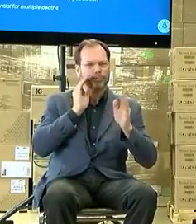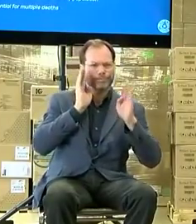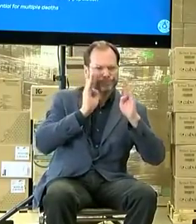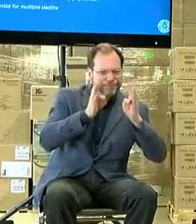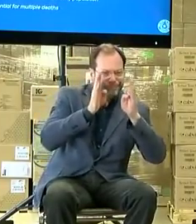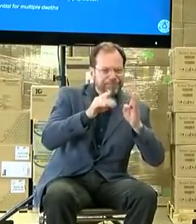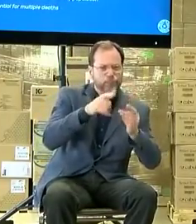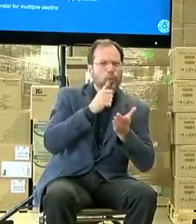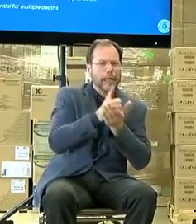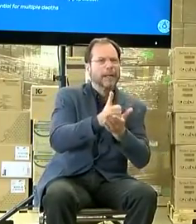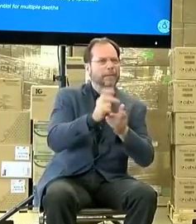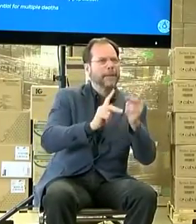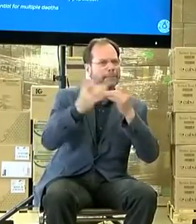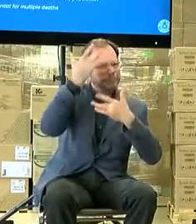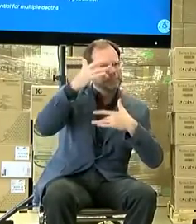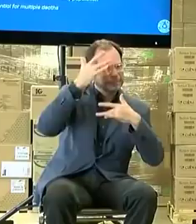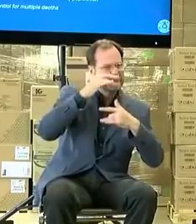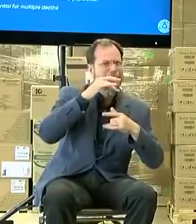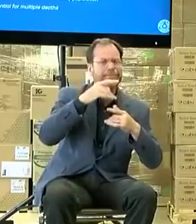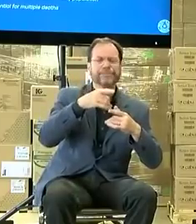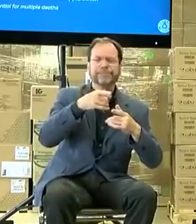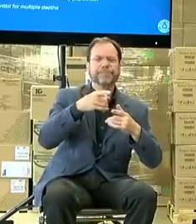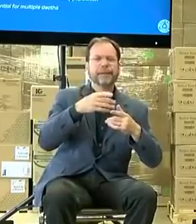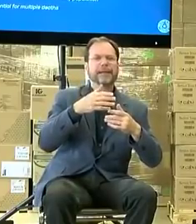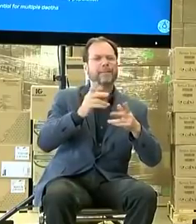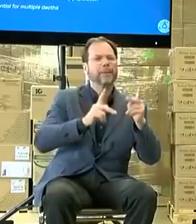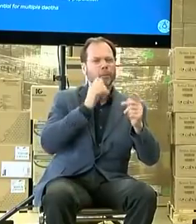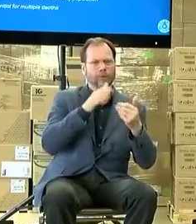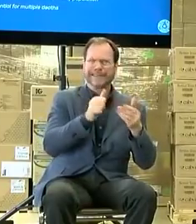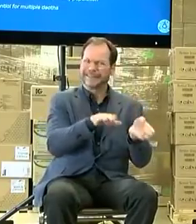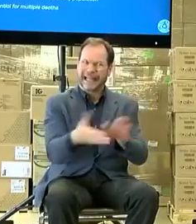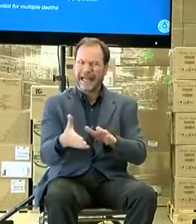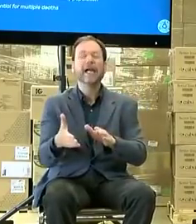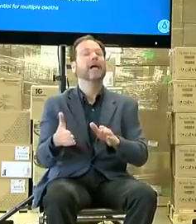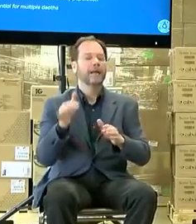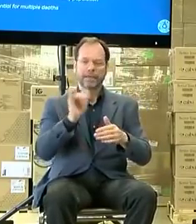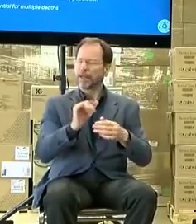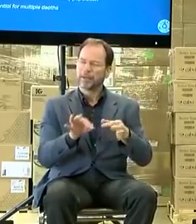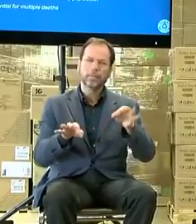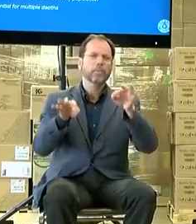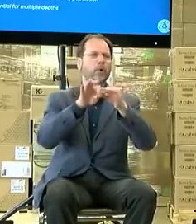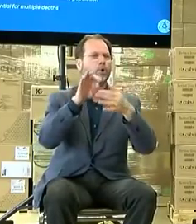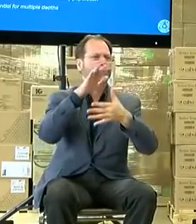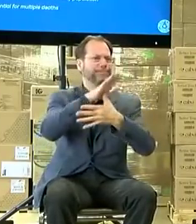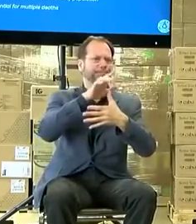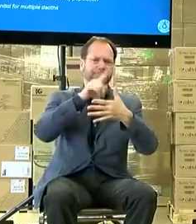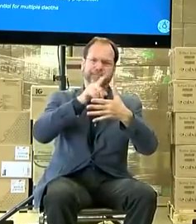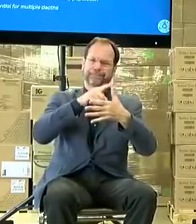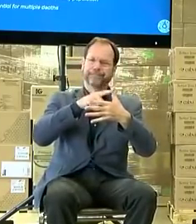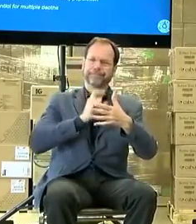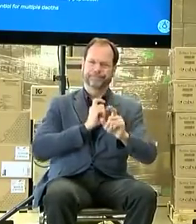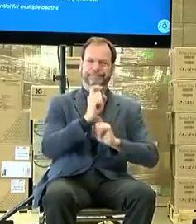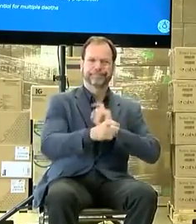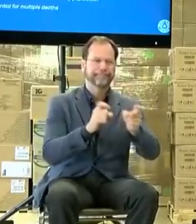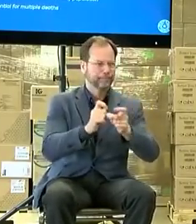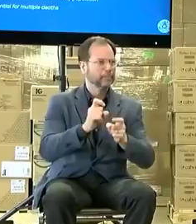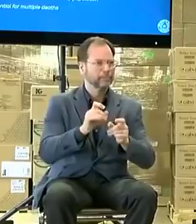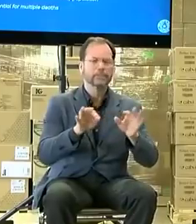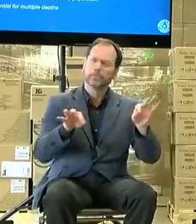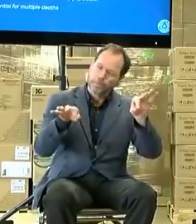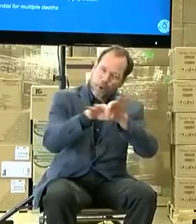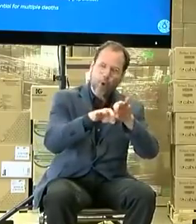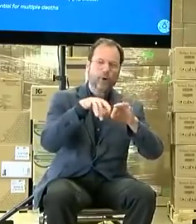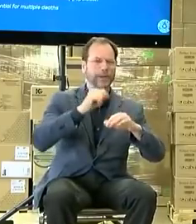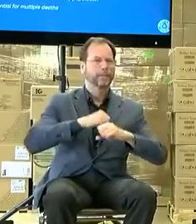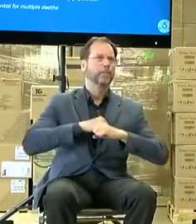with potential for high loss of life. Those individuals who are taking care of those folks need to